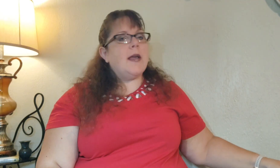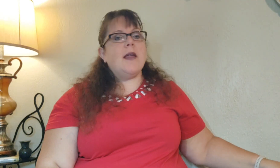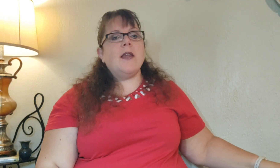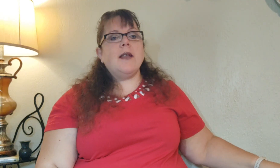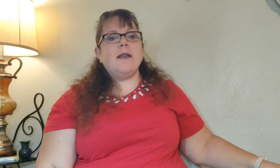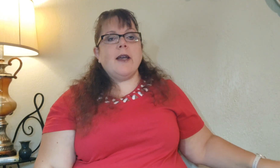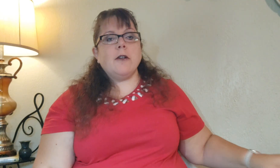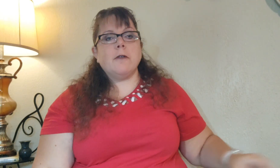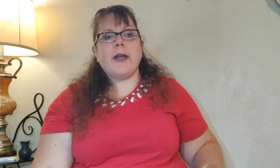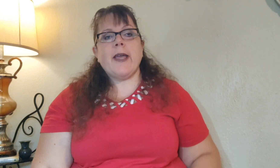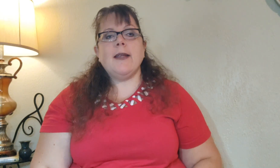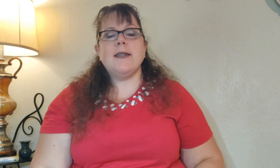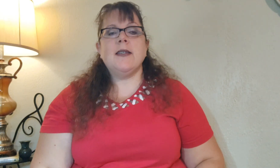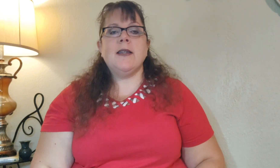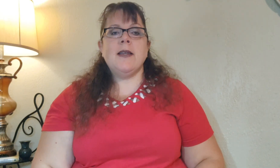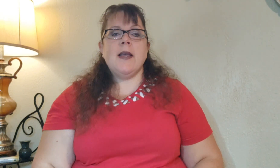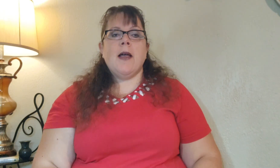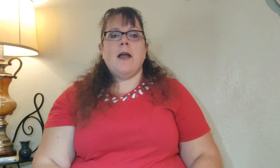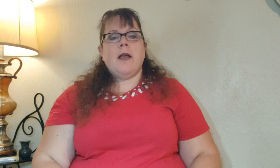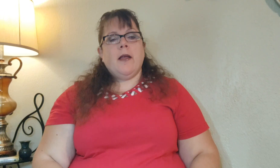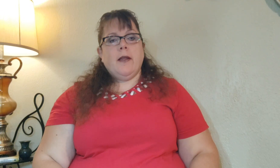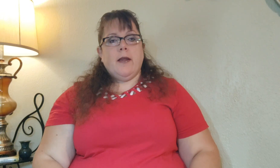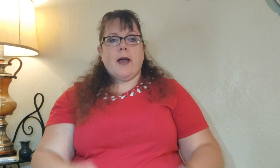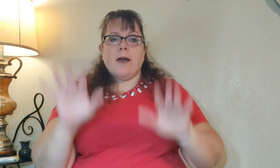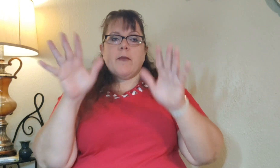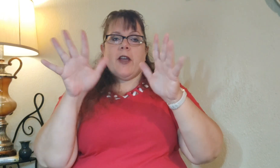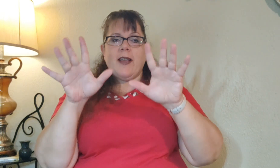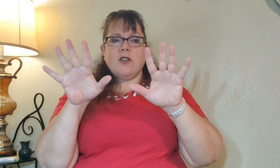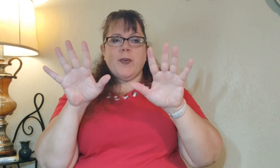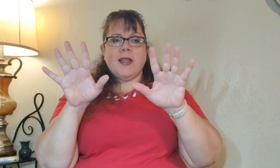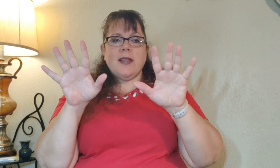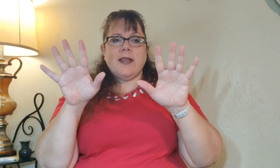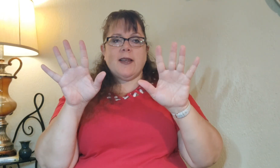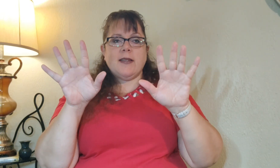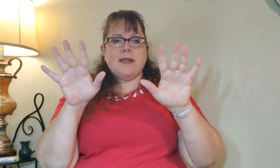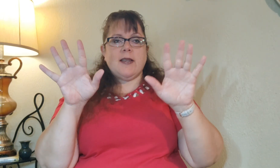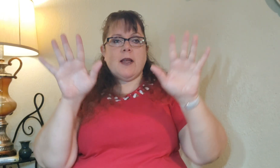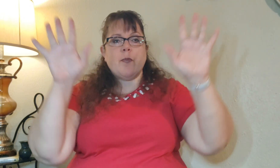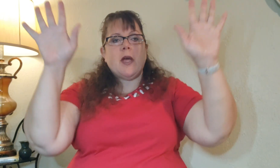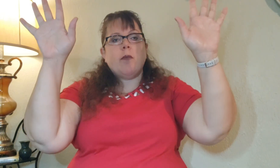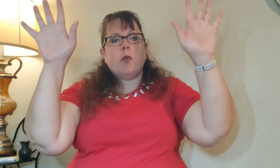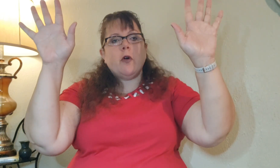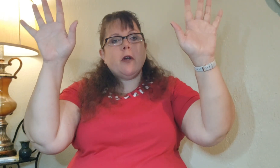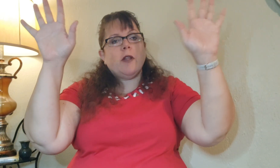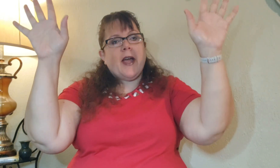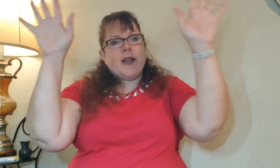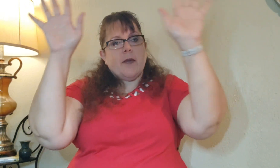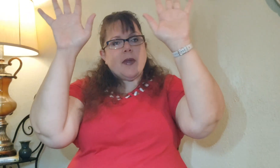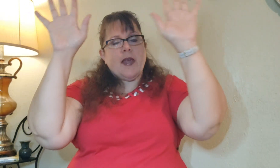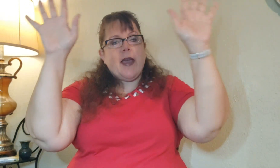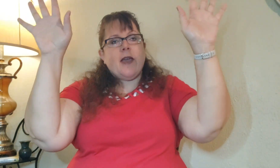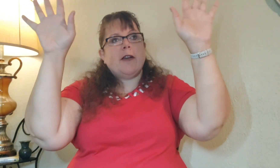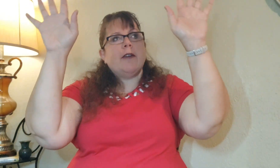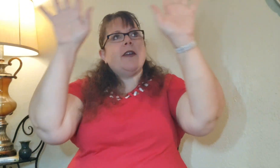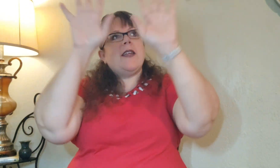And then decorate, your hands will be like this, but more like up in the air and